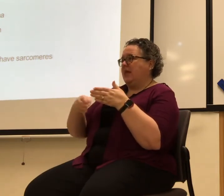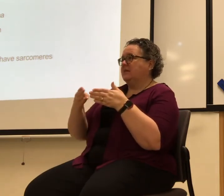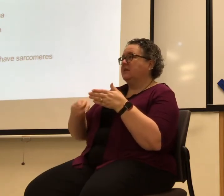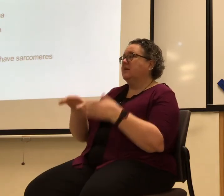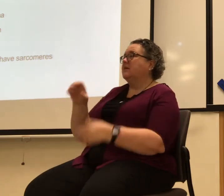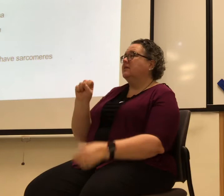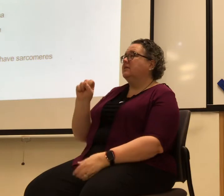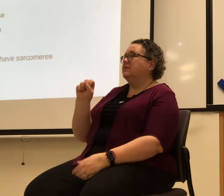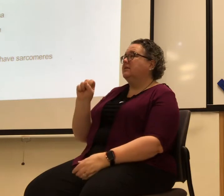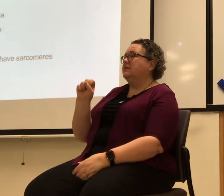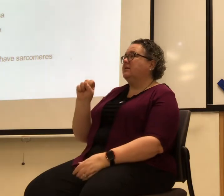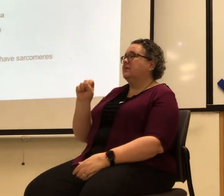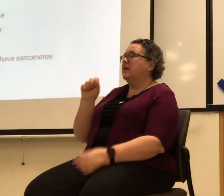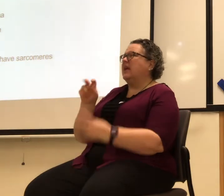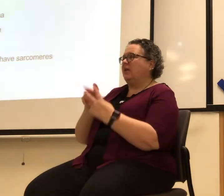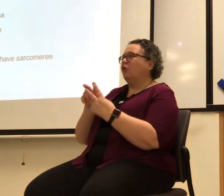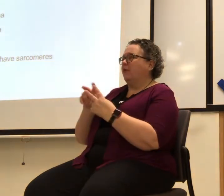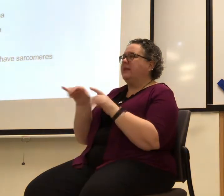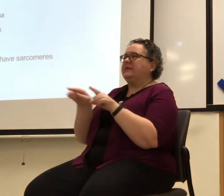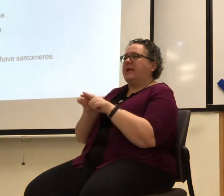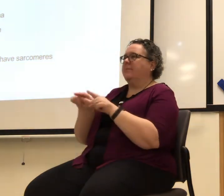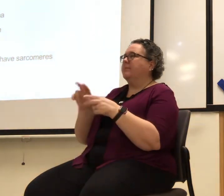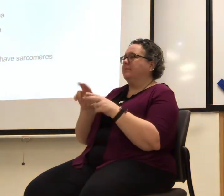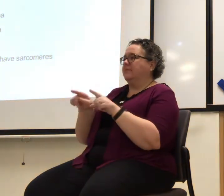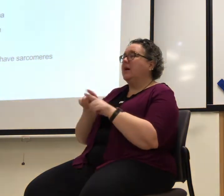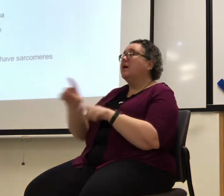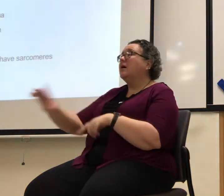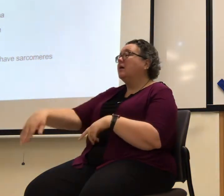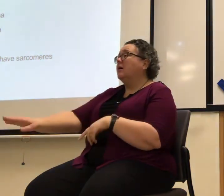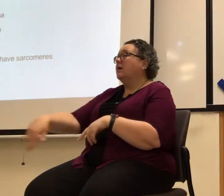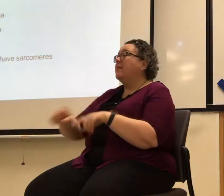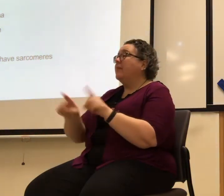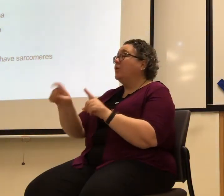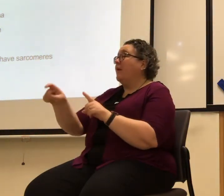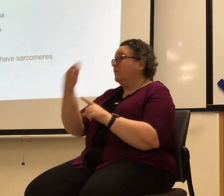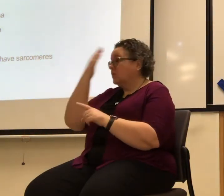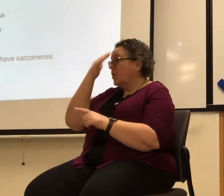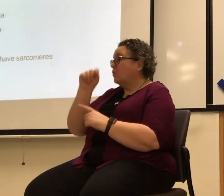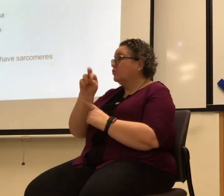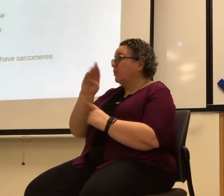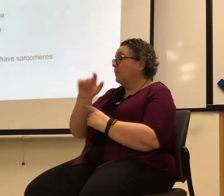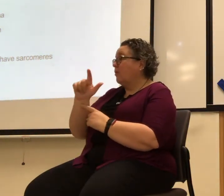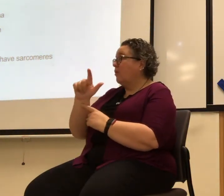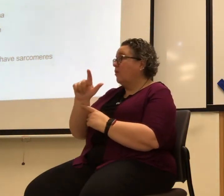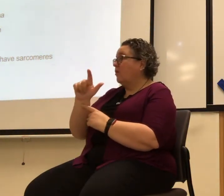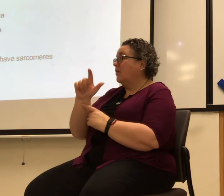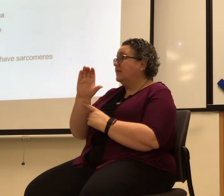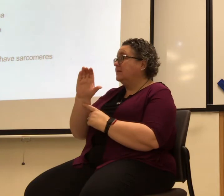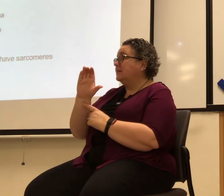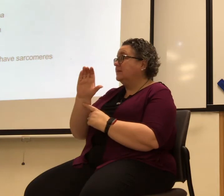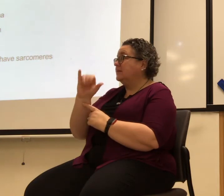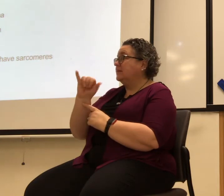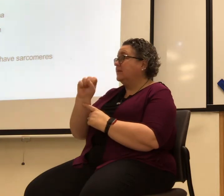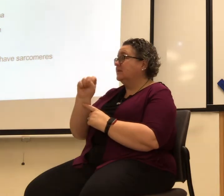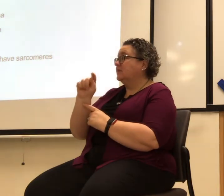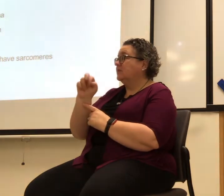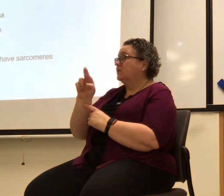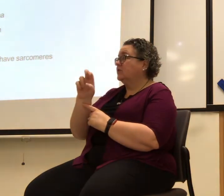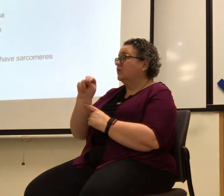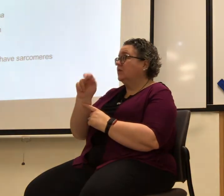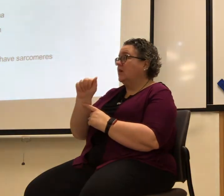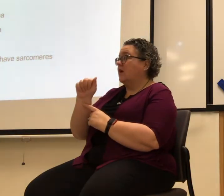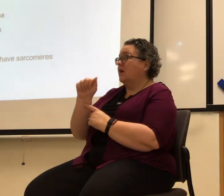AE, because there's two of them. E pluralizes it. A cistern is like a sac shape. So these are sacs that are filled with